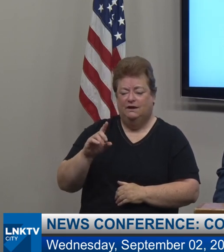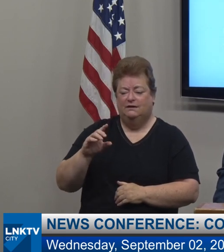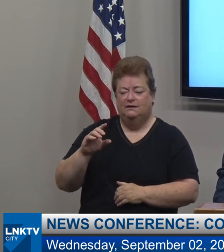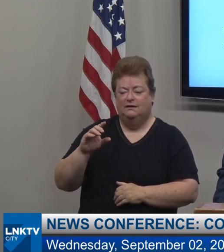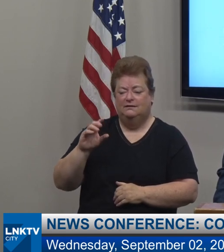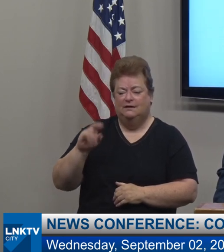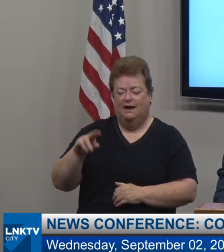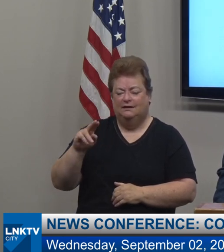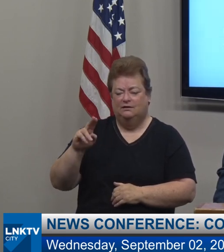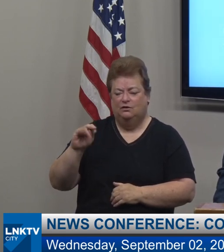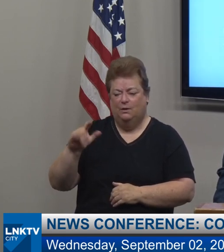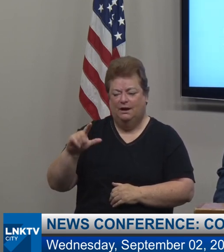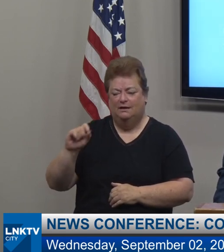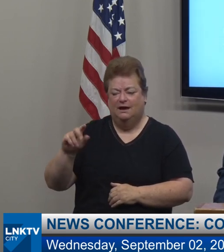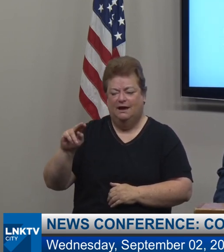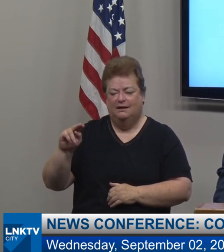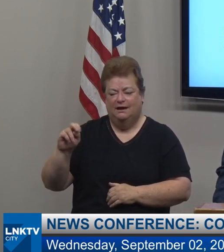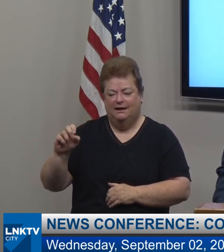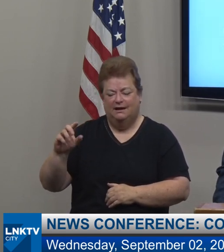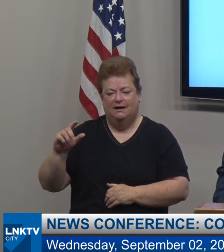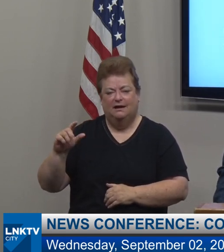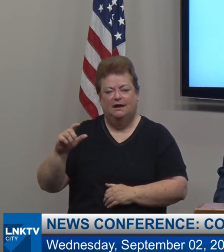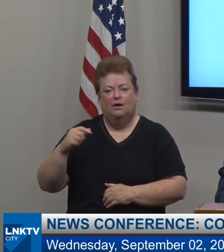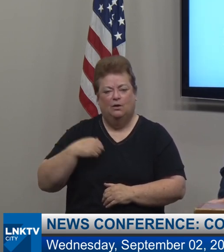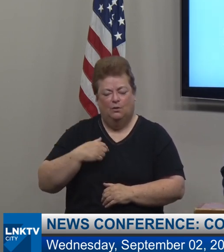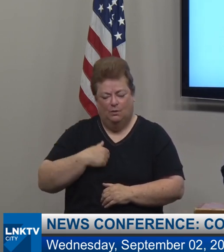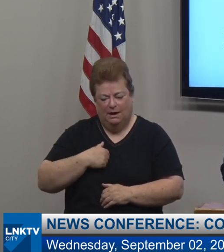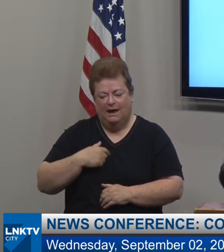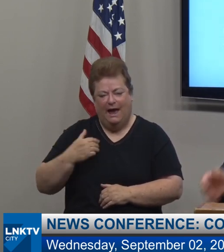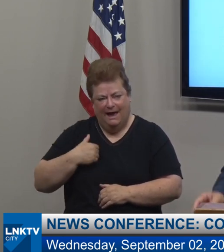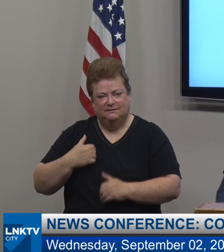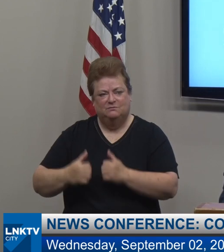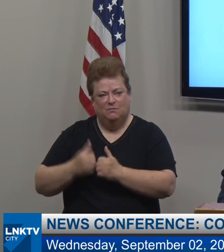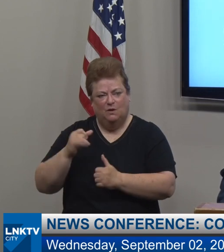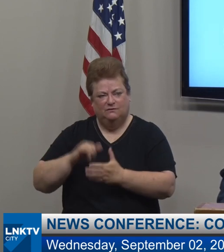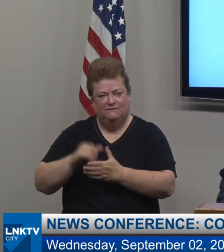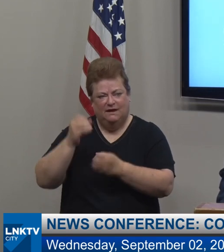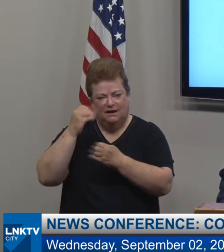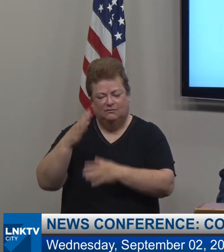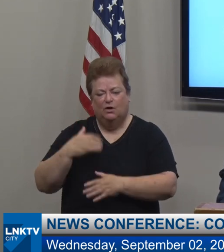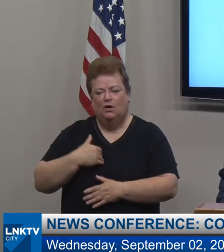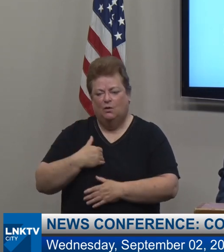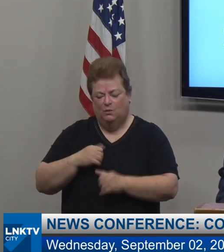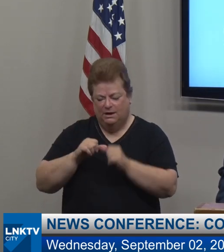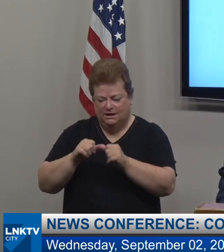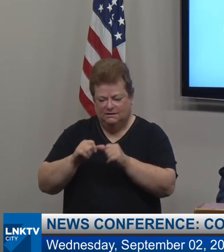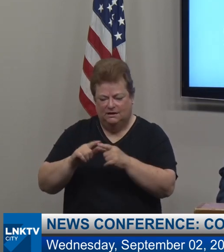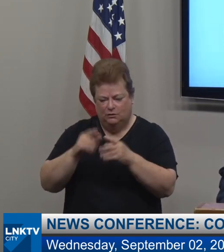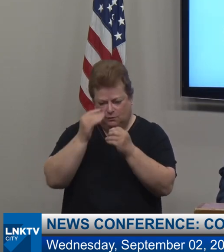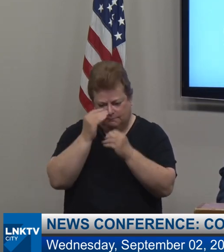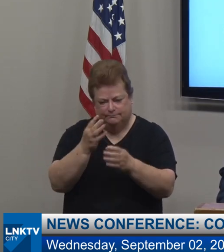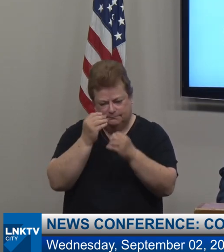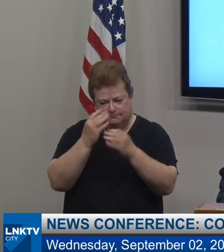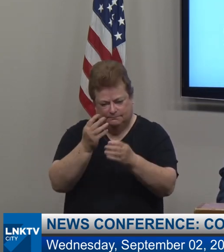covid19.unl.edu contains much of that information, and we continue to message that across the board.